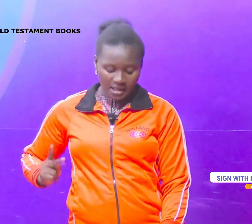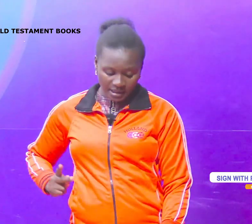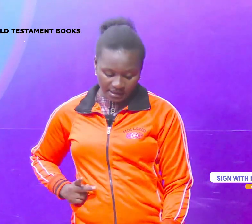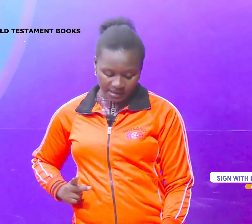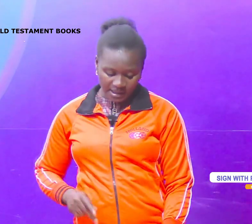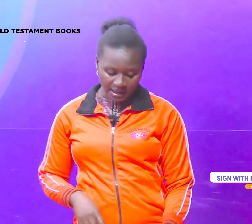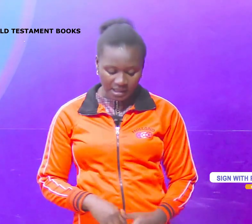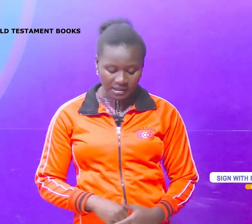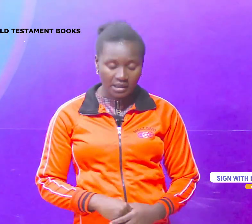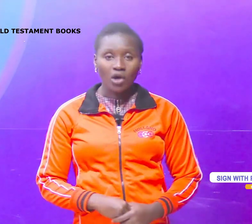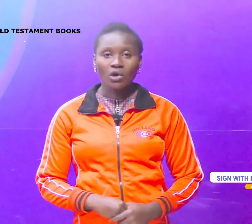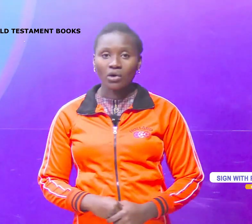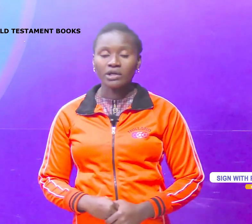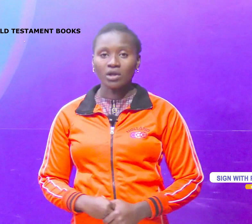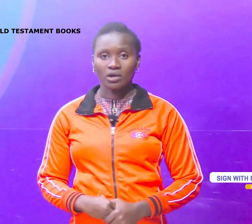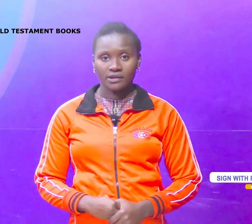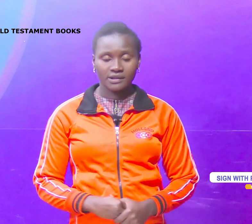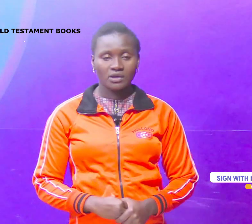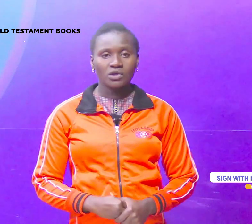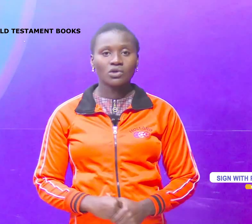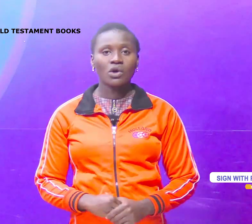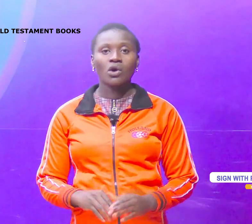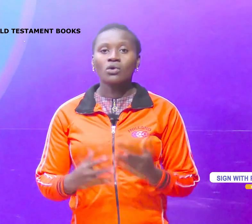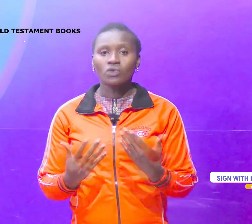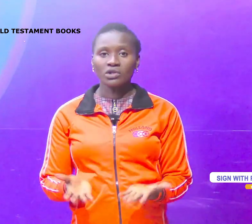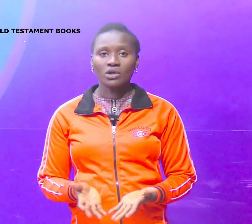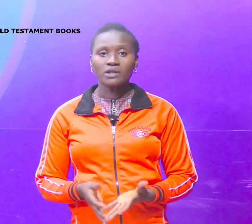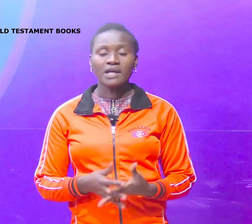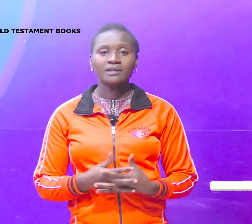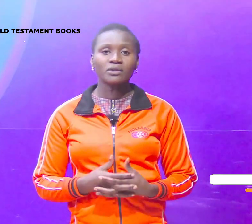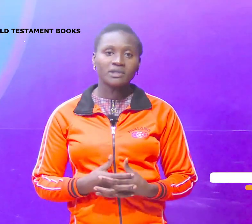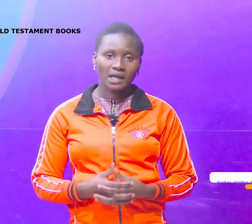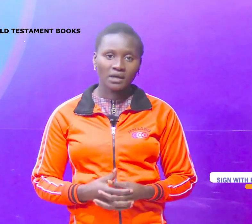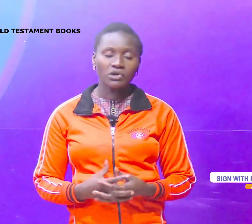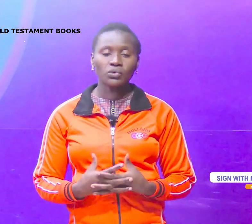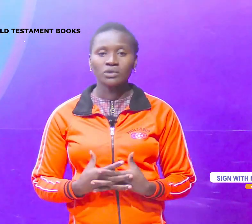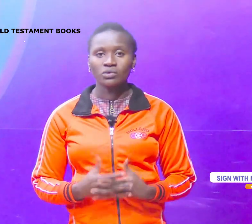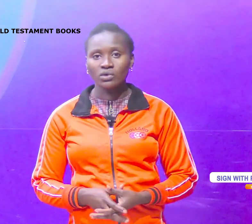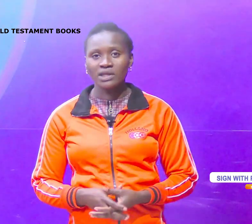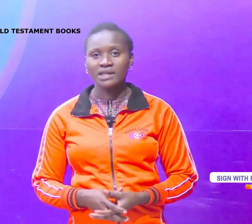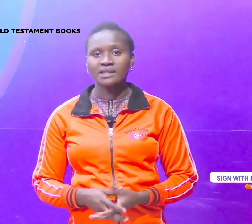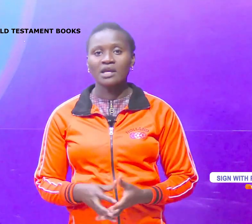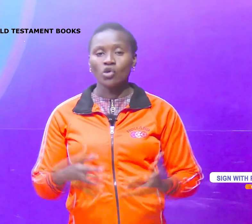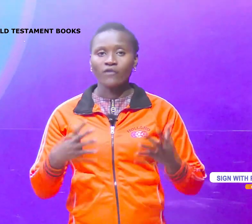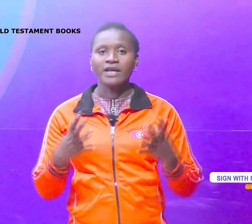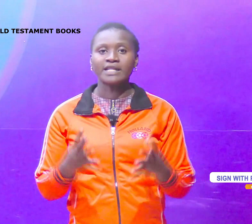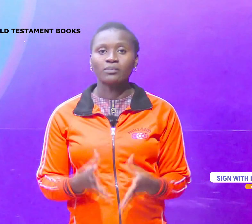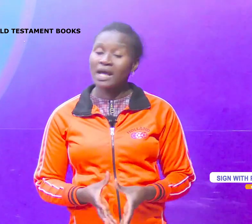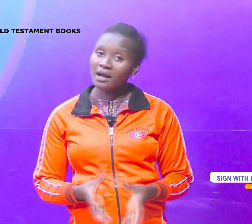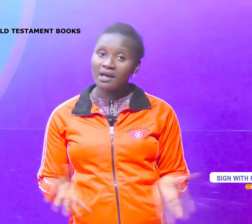Kings. And then Chronicles. So Chronicles has no sign. What we need to do is you finger spell the